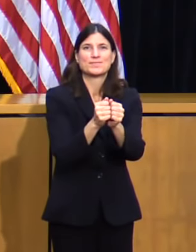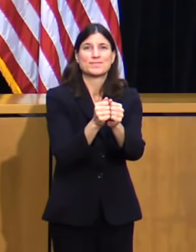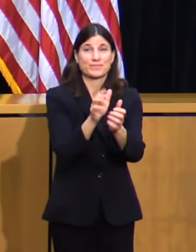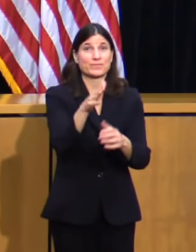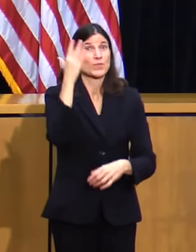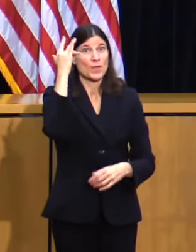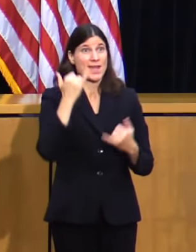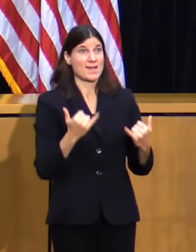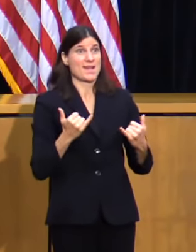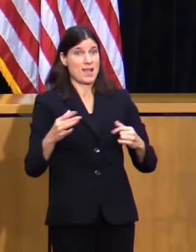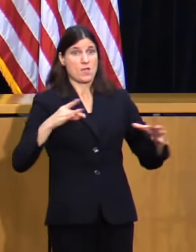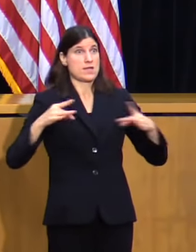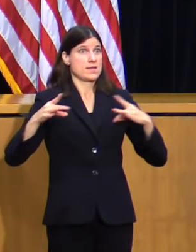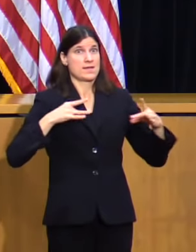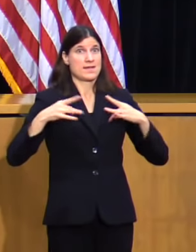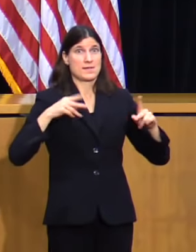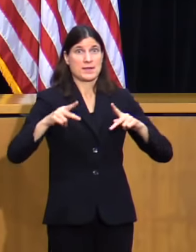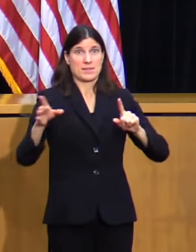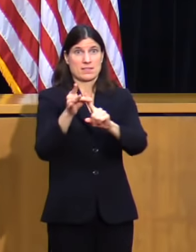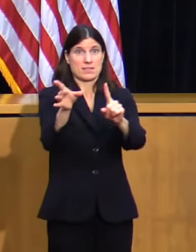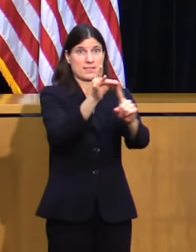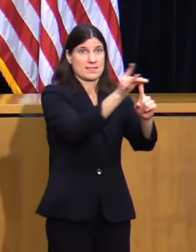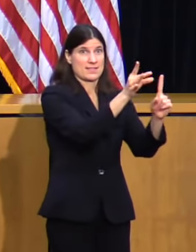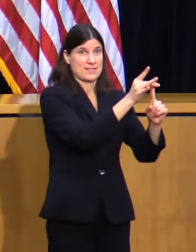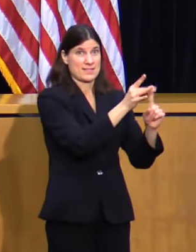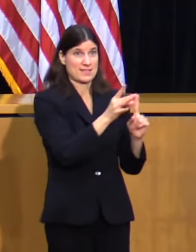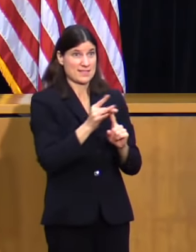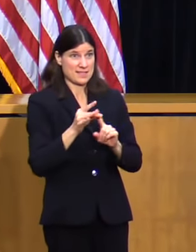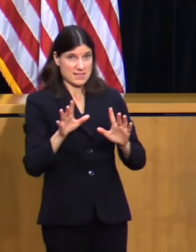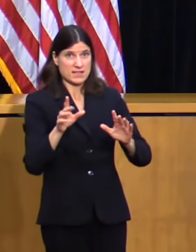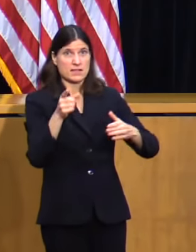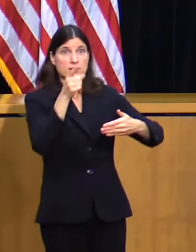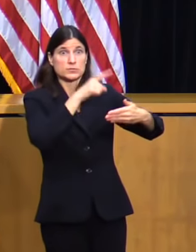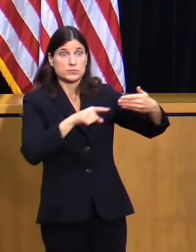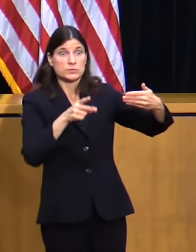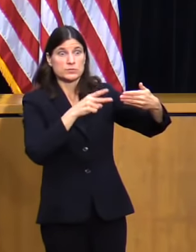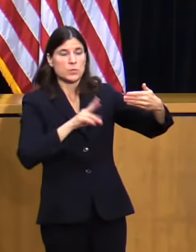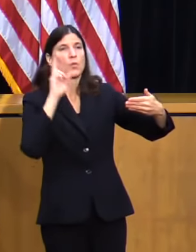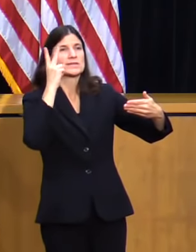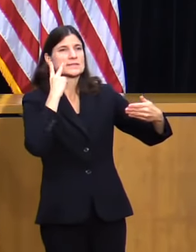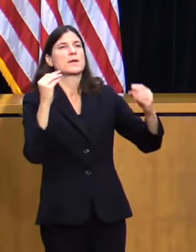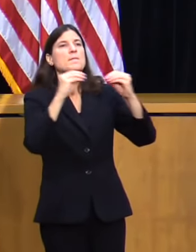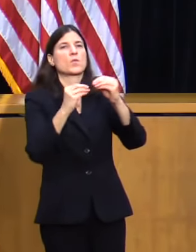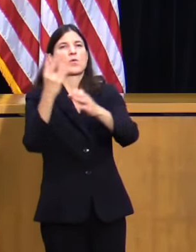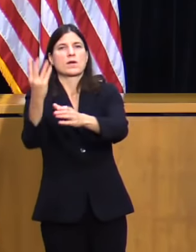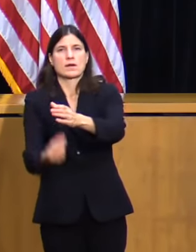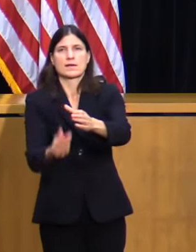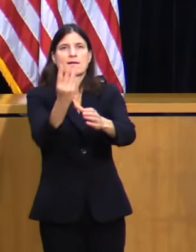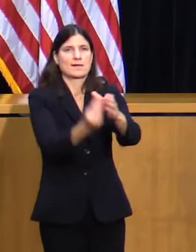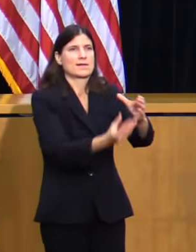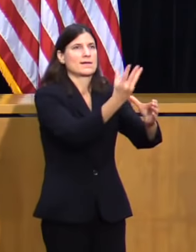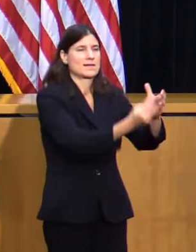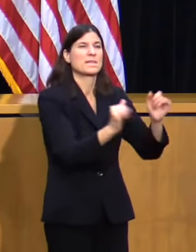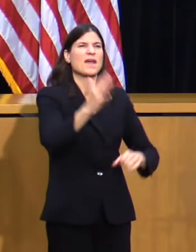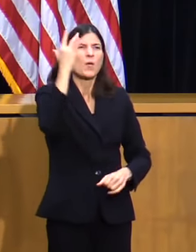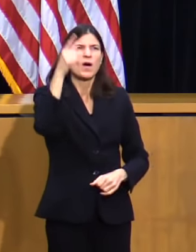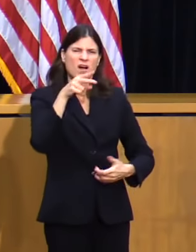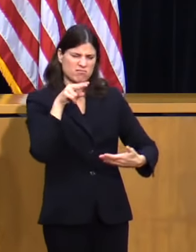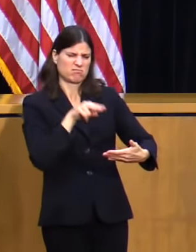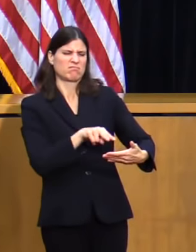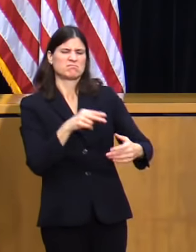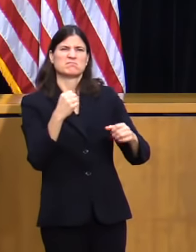very vigilant, particularly as we go into the holidays, and be very careful about spending holidays with individuals who are older,